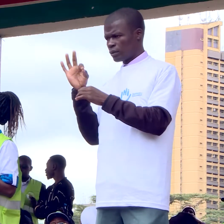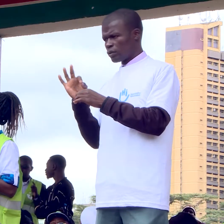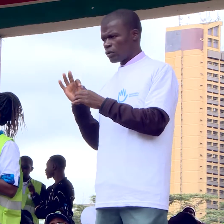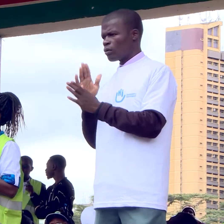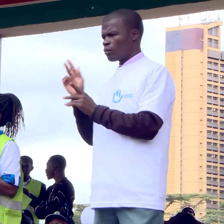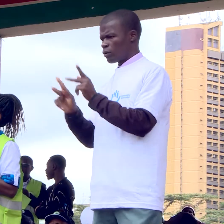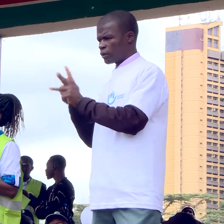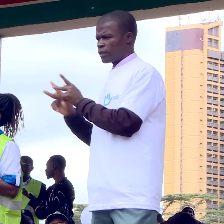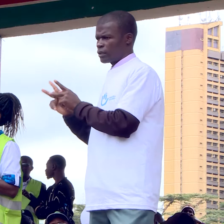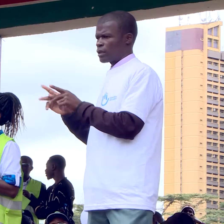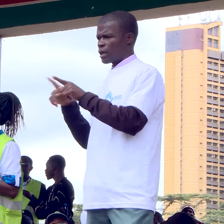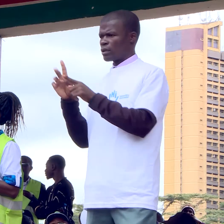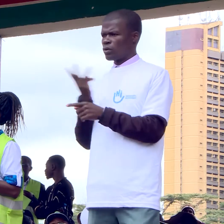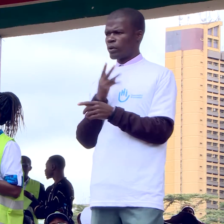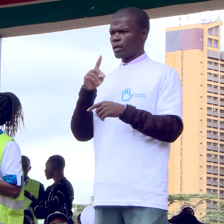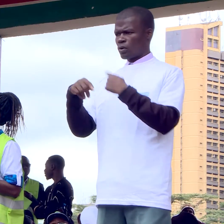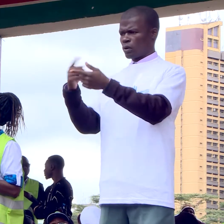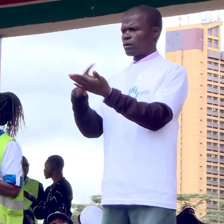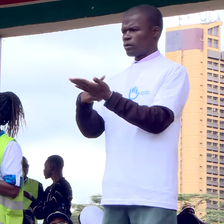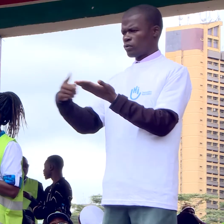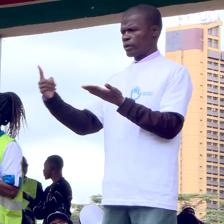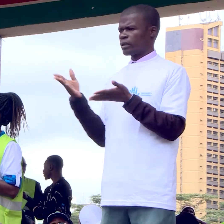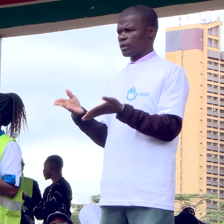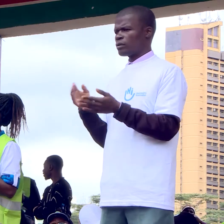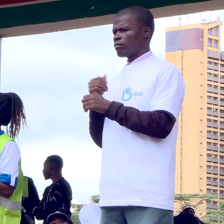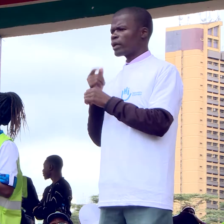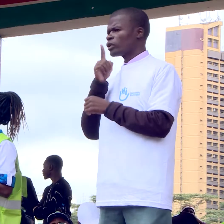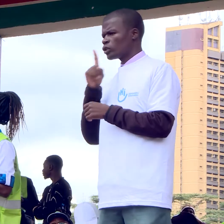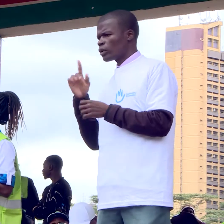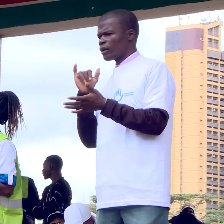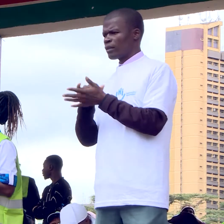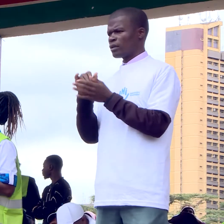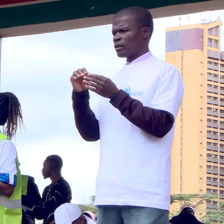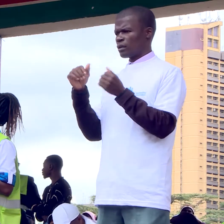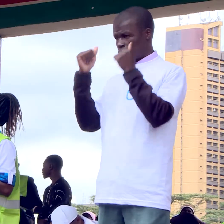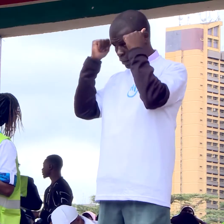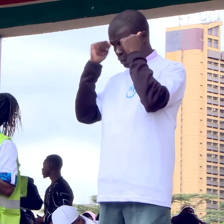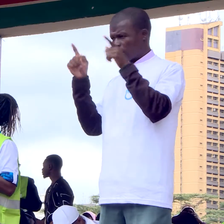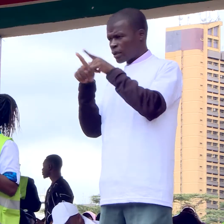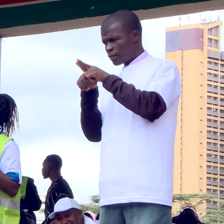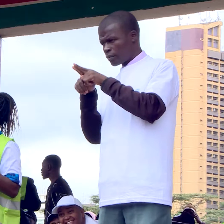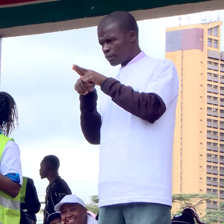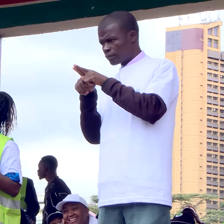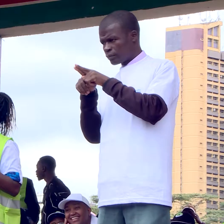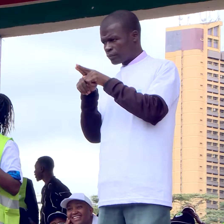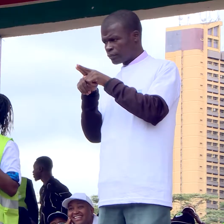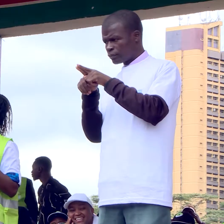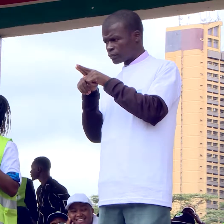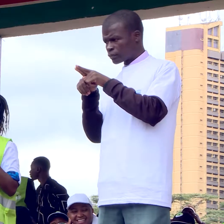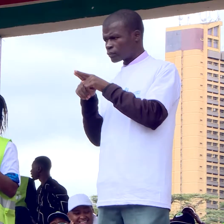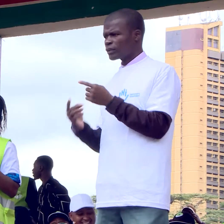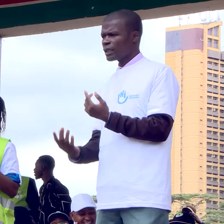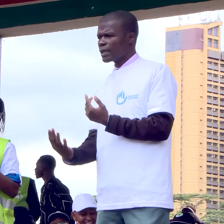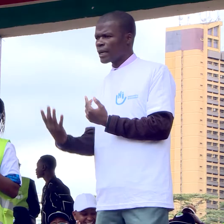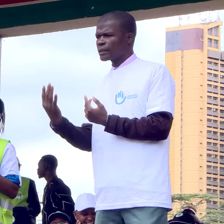So as we continue with this week, we will ensure that this education reaches the grassroots and reaches